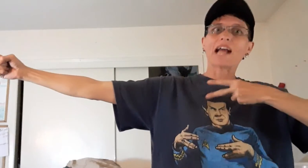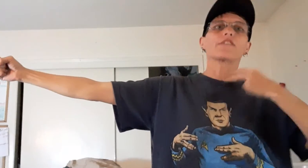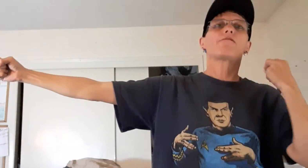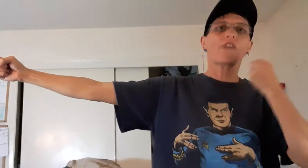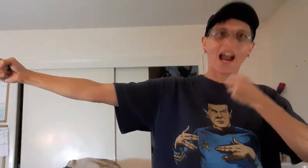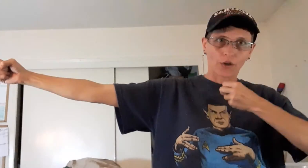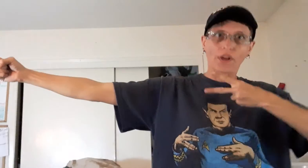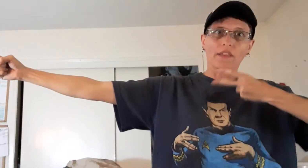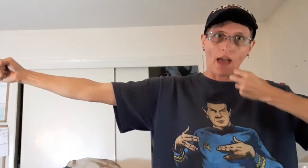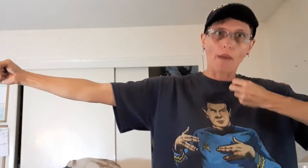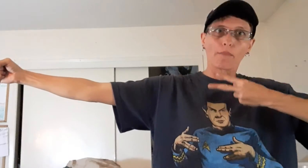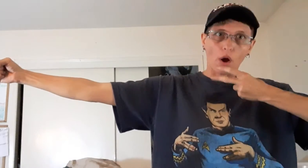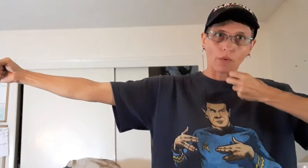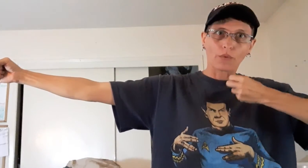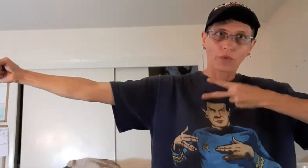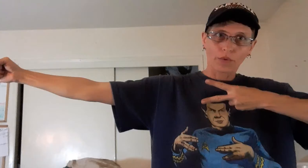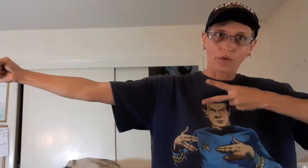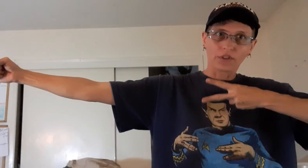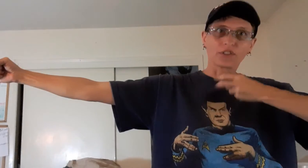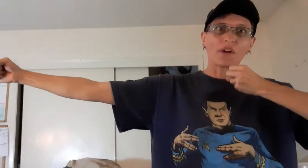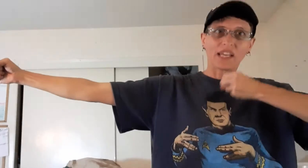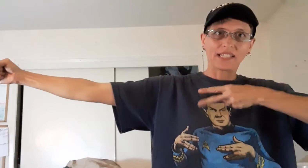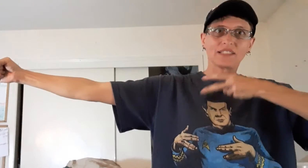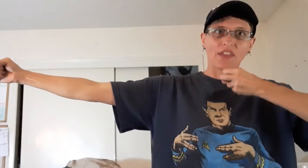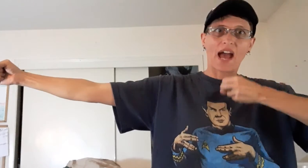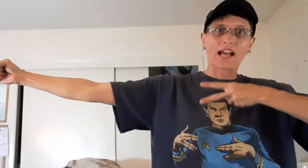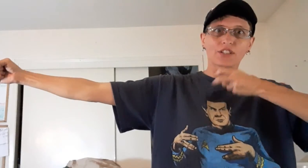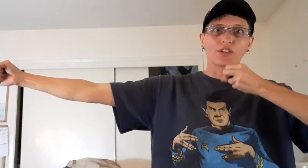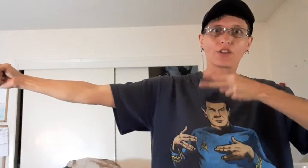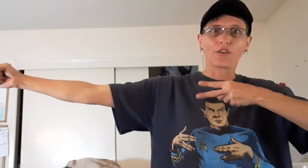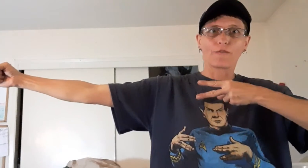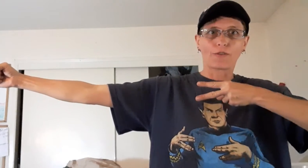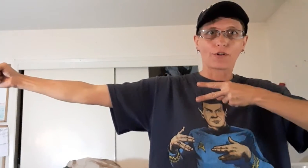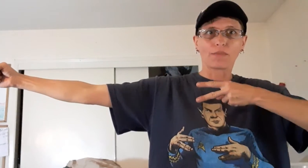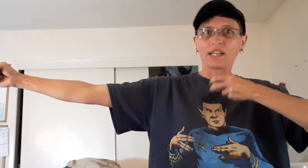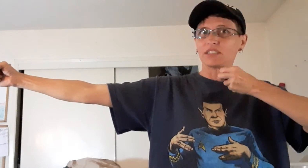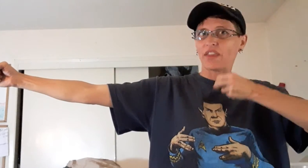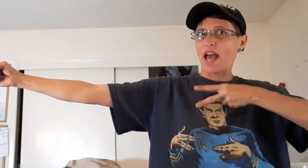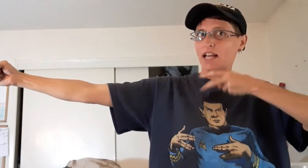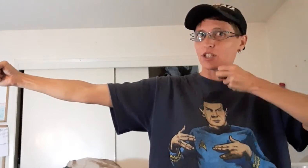of firing that bow. So it gets the action. The verb gets the action.